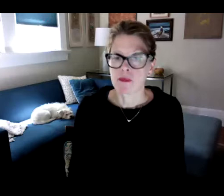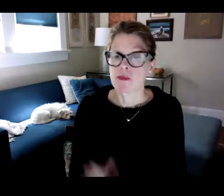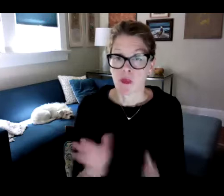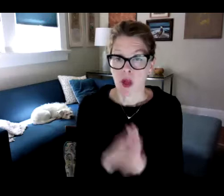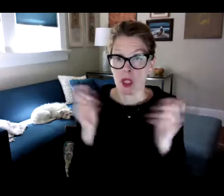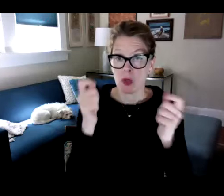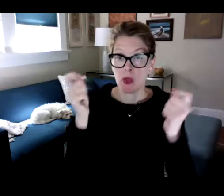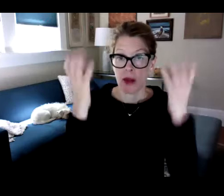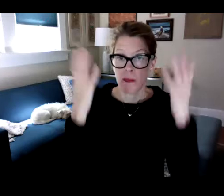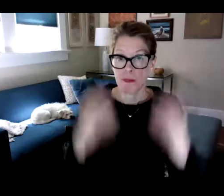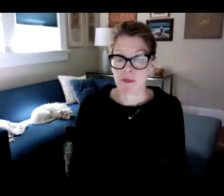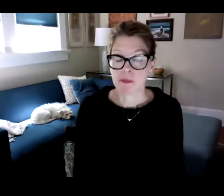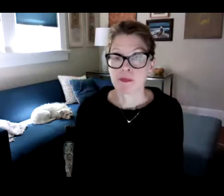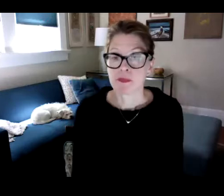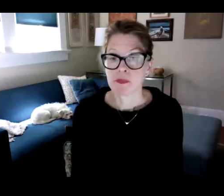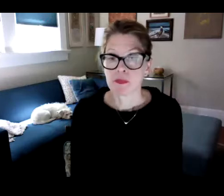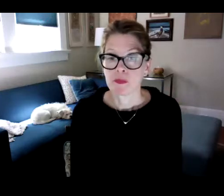Alleluia.